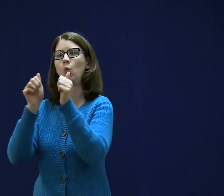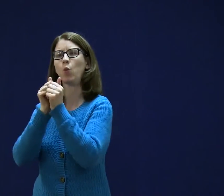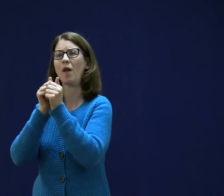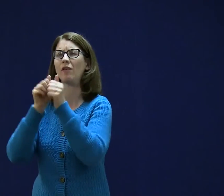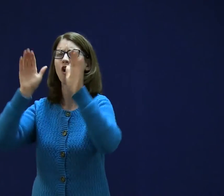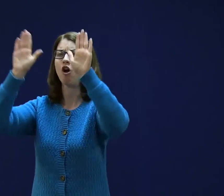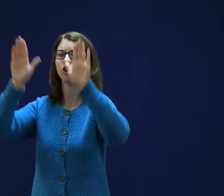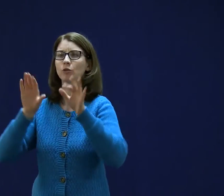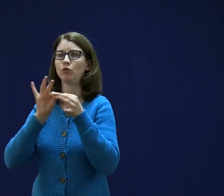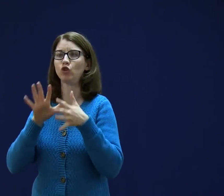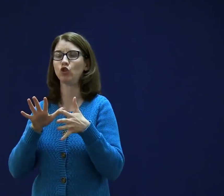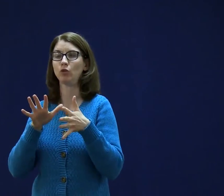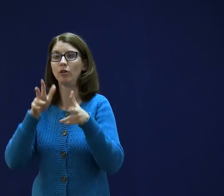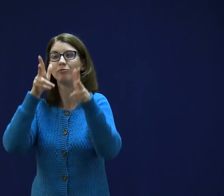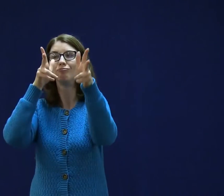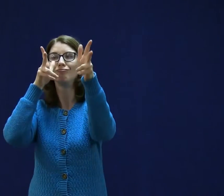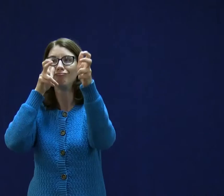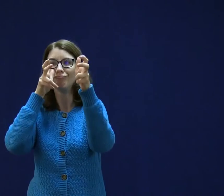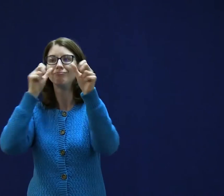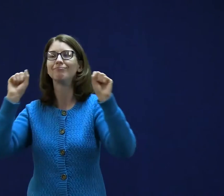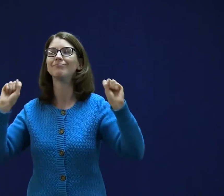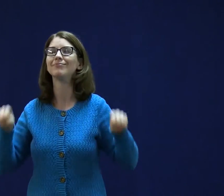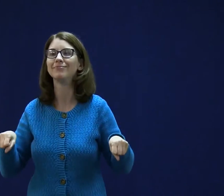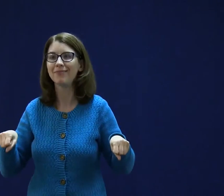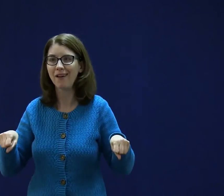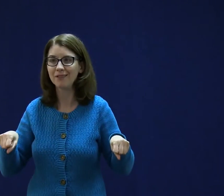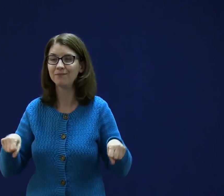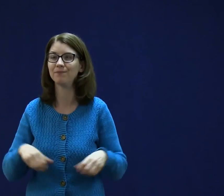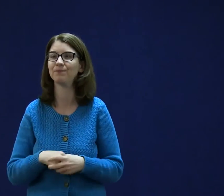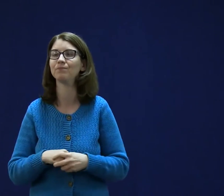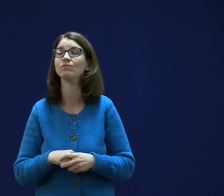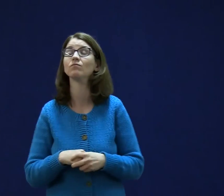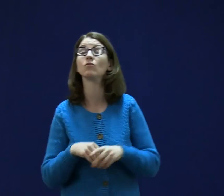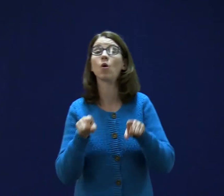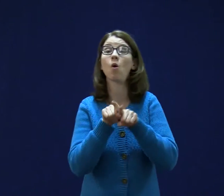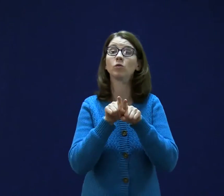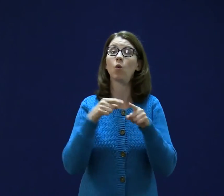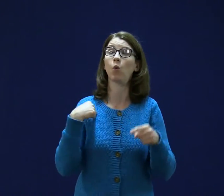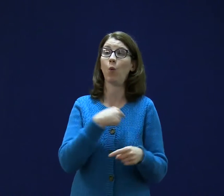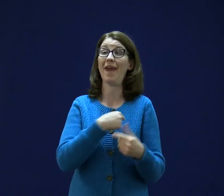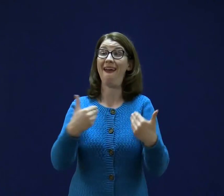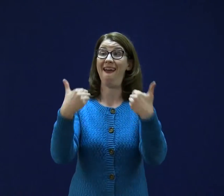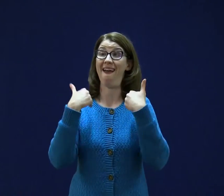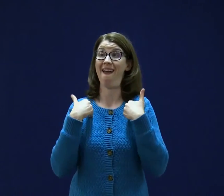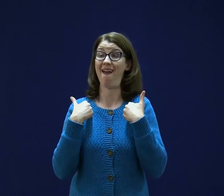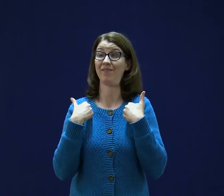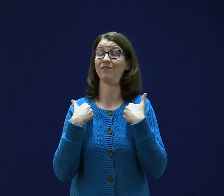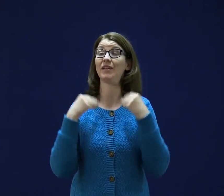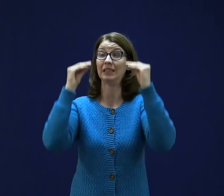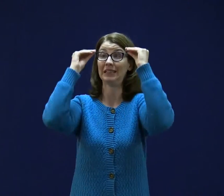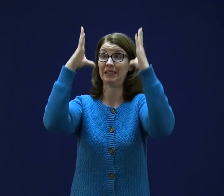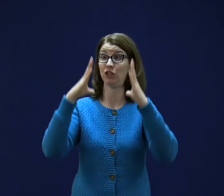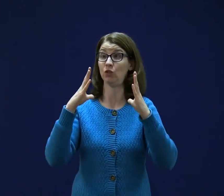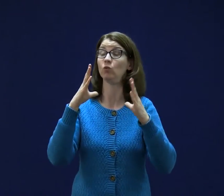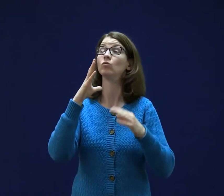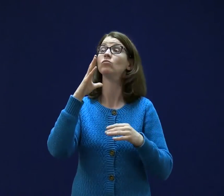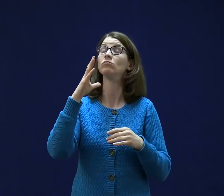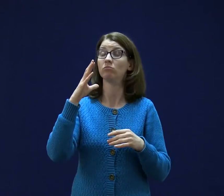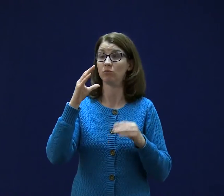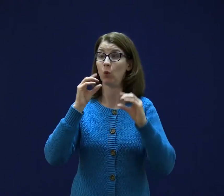native language, and also students can participate in Portland High School's mainstream programming alongside a sign